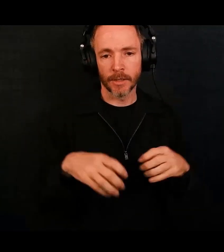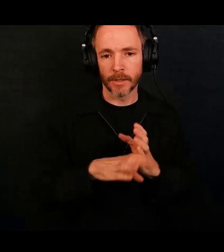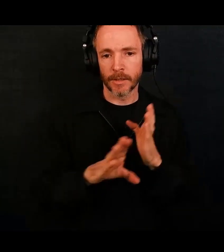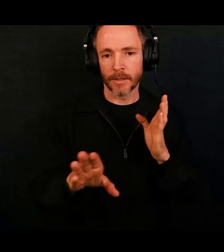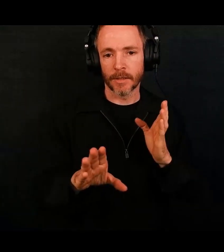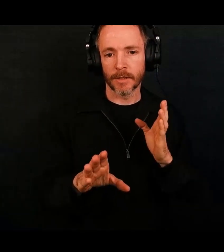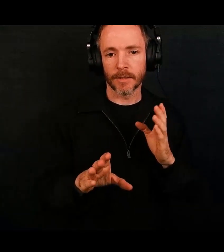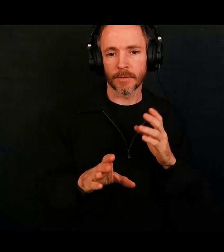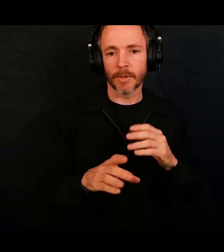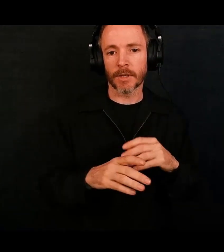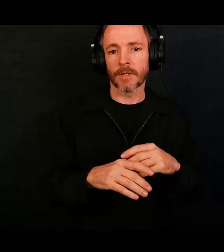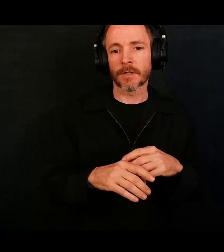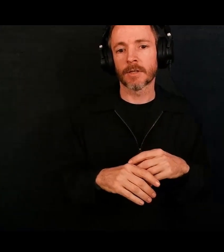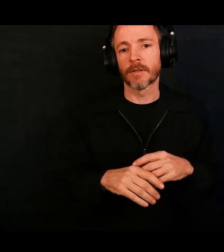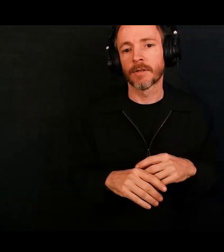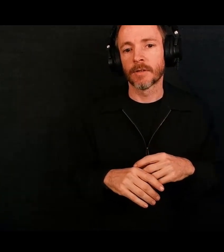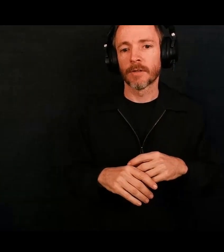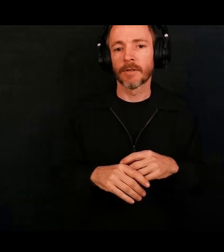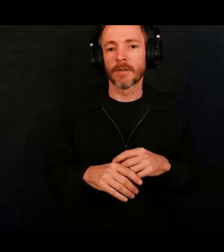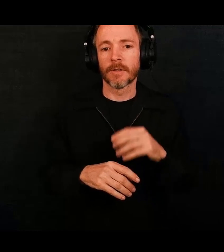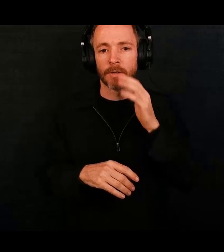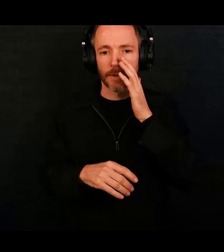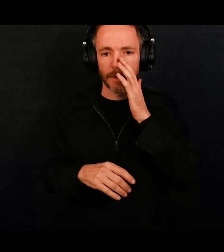EXTRUDE. Some thickness.